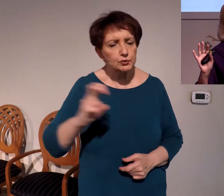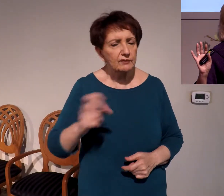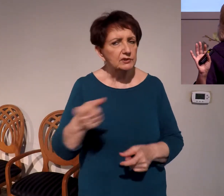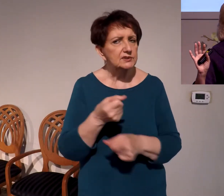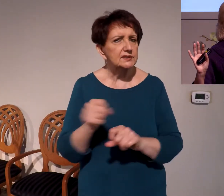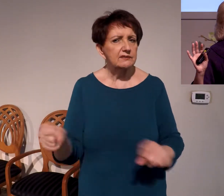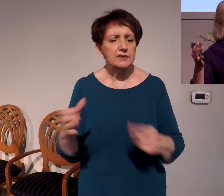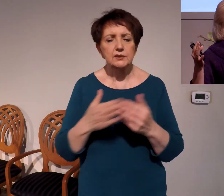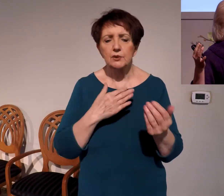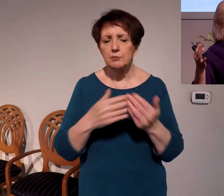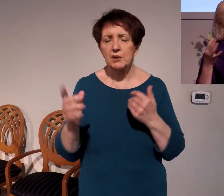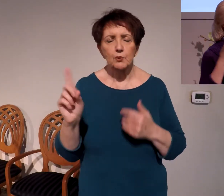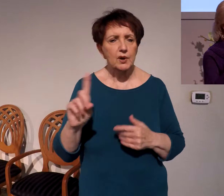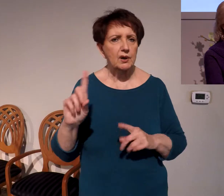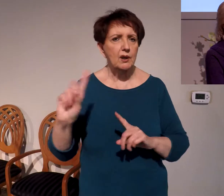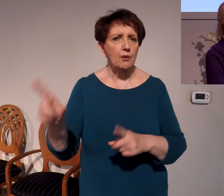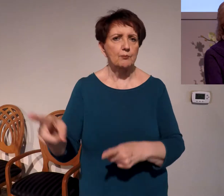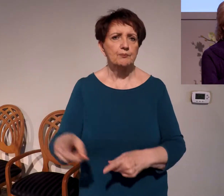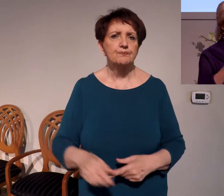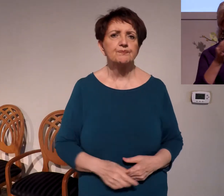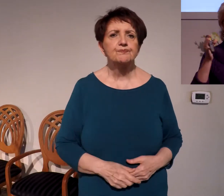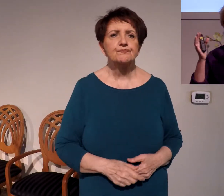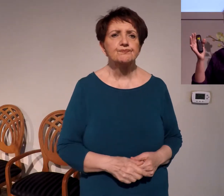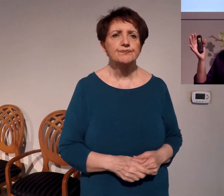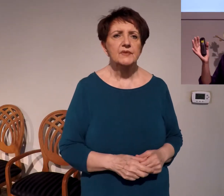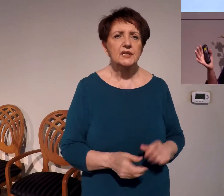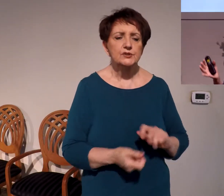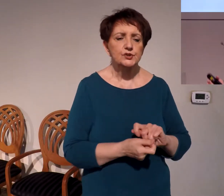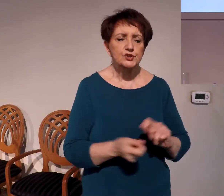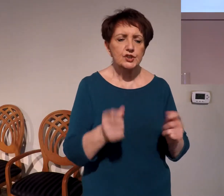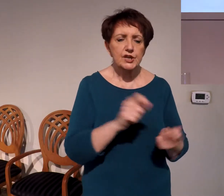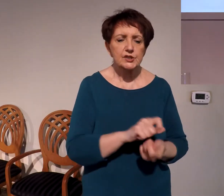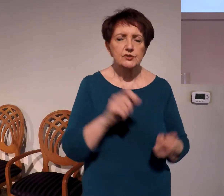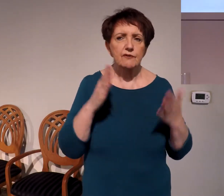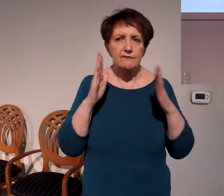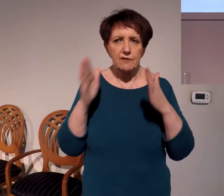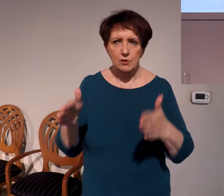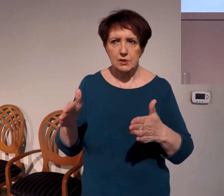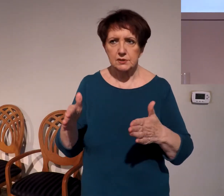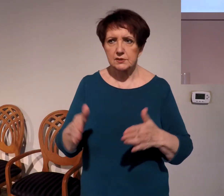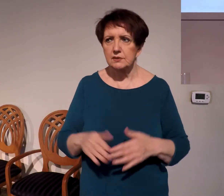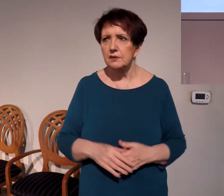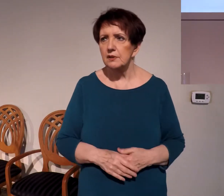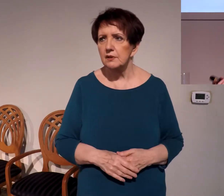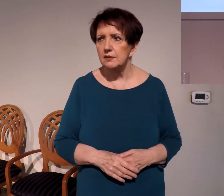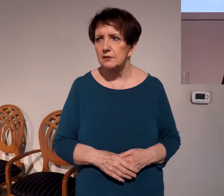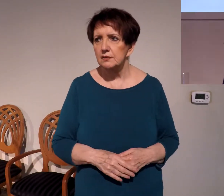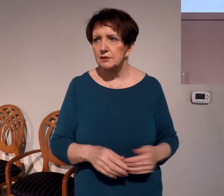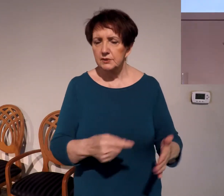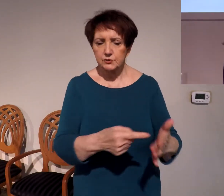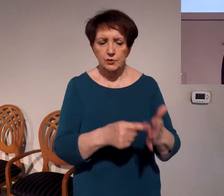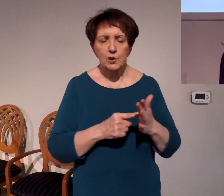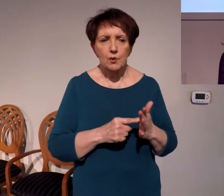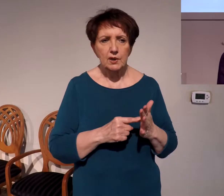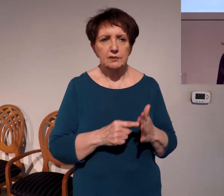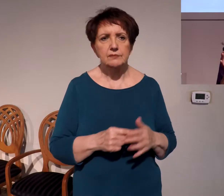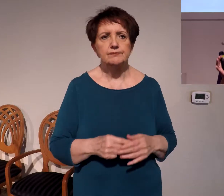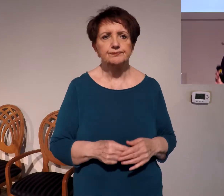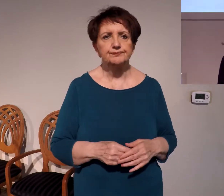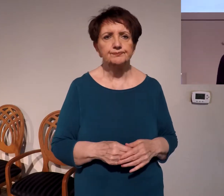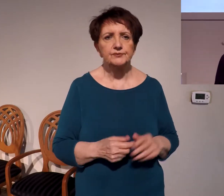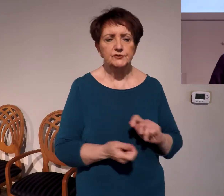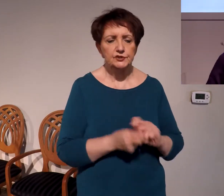go. Do you see? Change of focus. That's what's required. Change